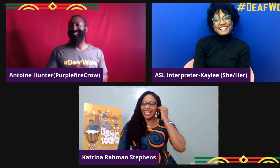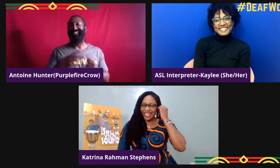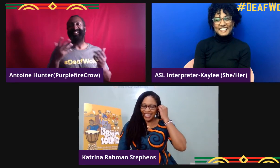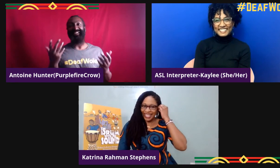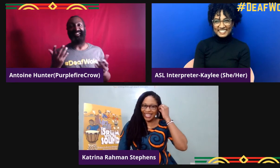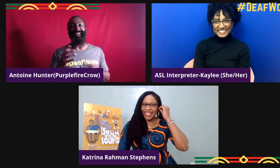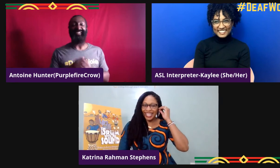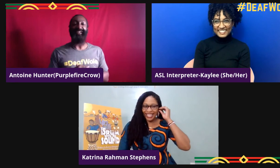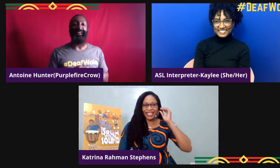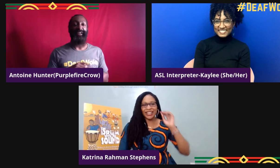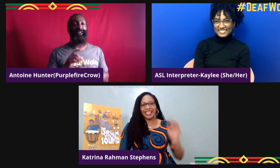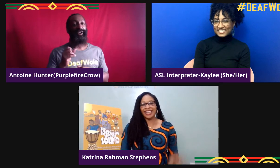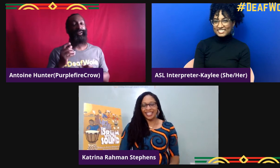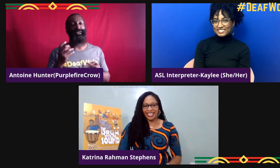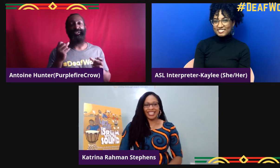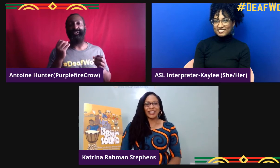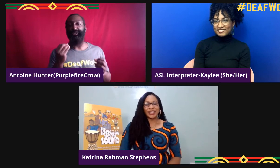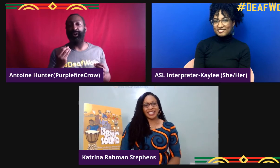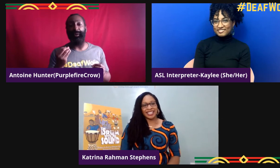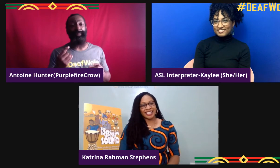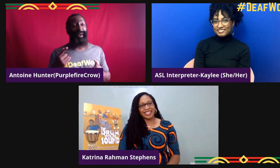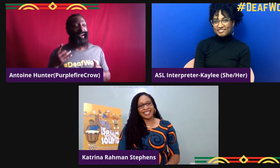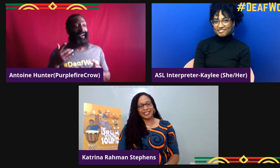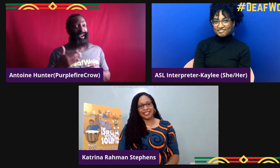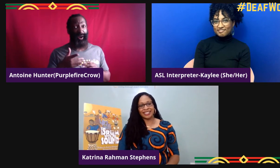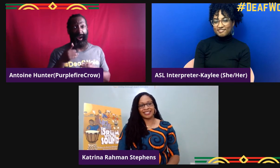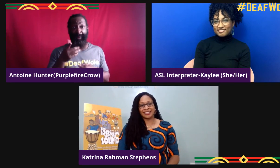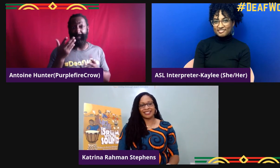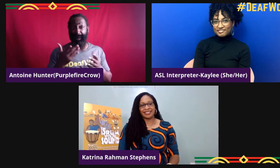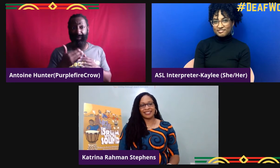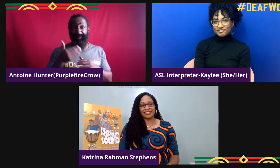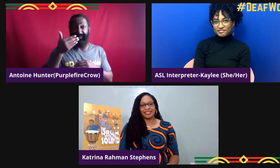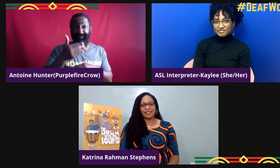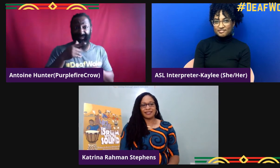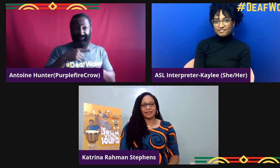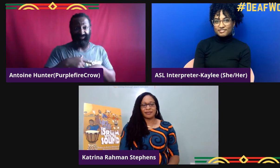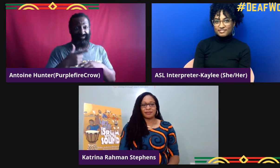Shoulder shrug, elbow, nudge, nudge.